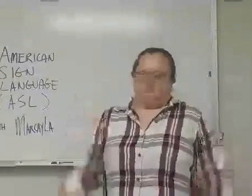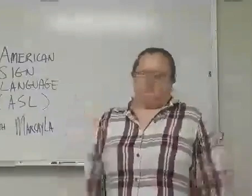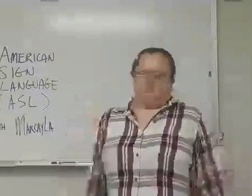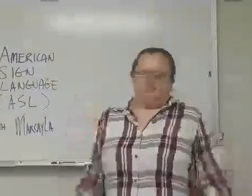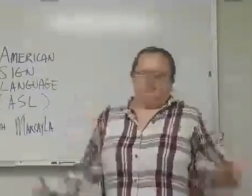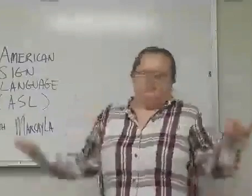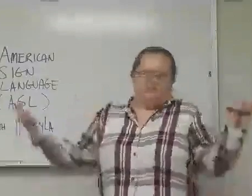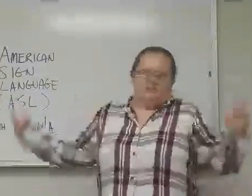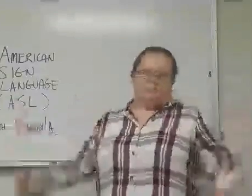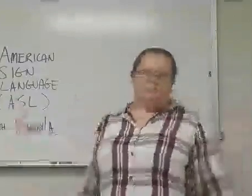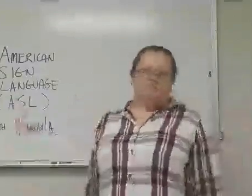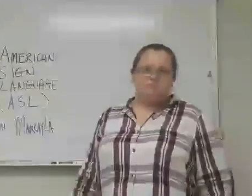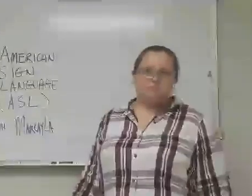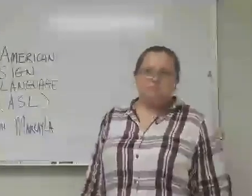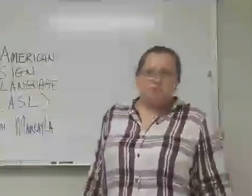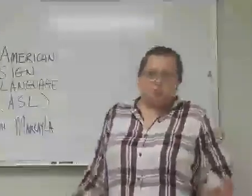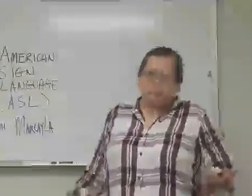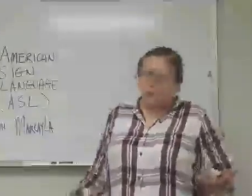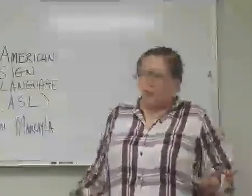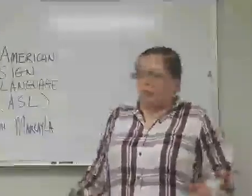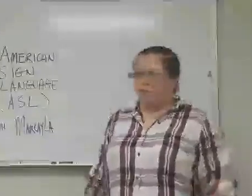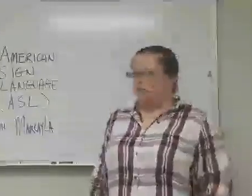stop spells. Yeah. Yep. Okay. So